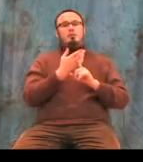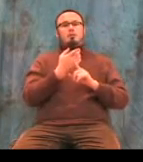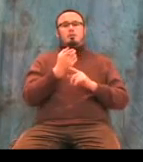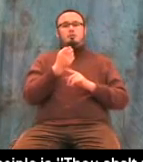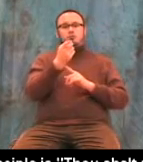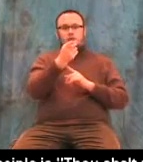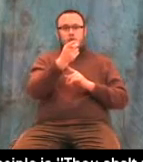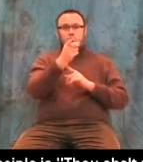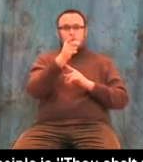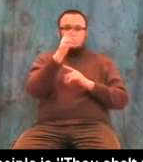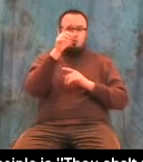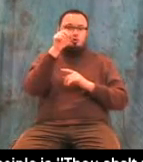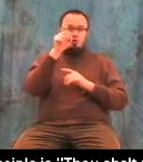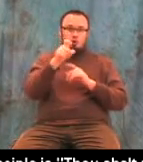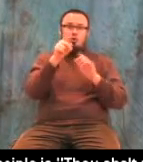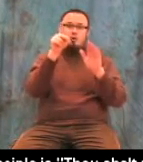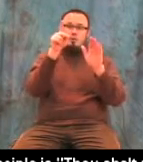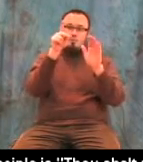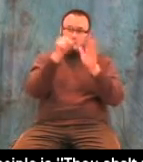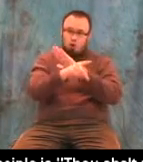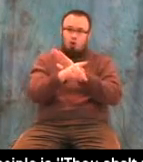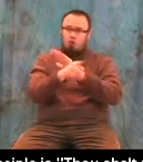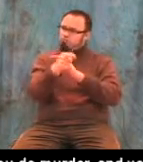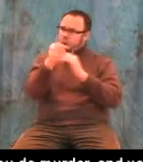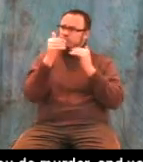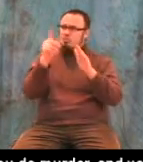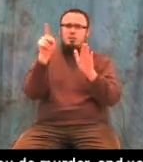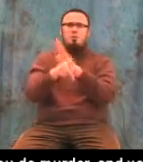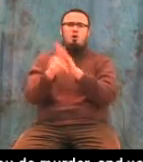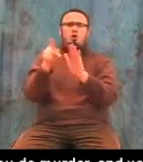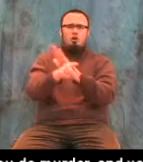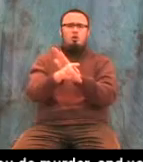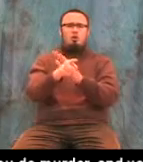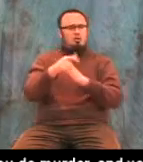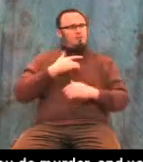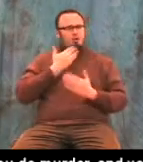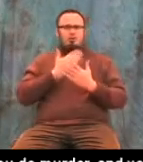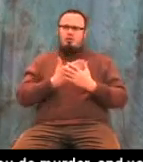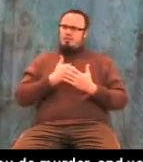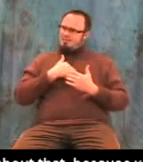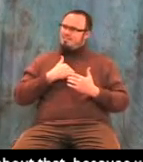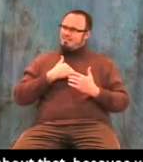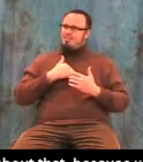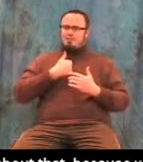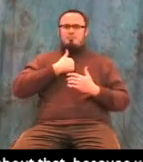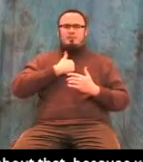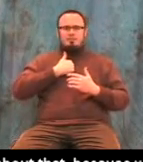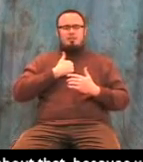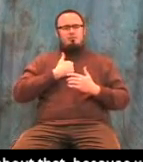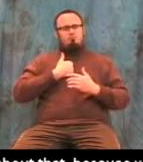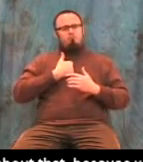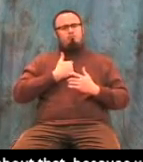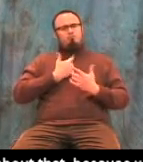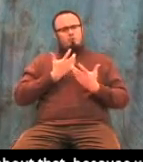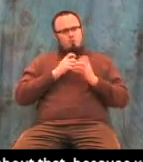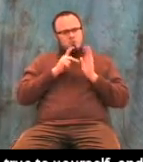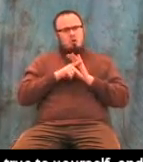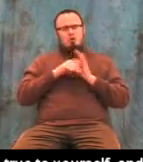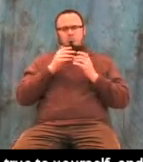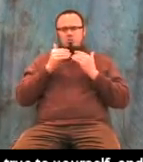thou shalt murder, and you do murder. And you feel good about that because you are being true to yourself. And